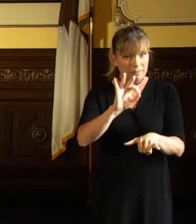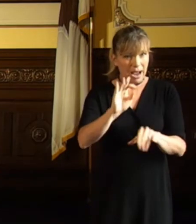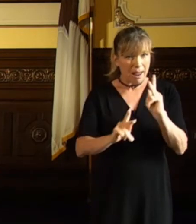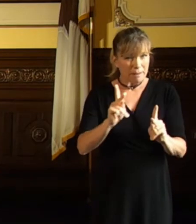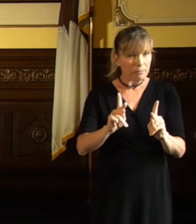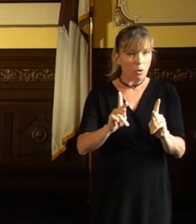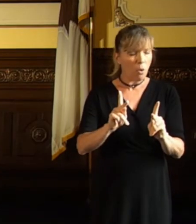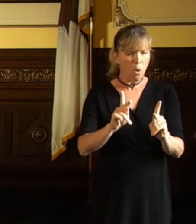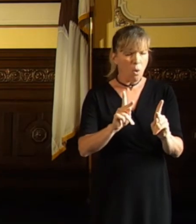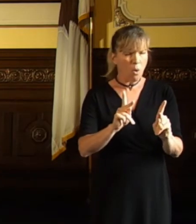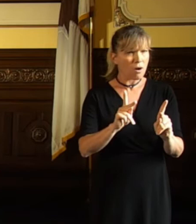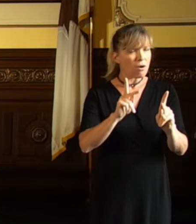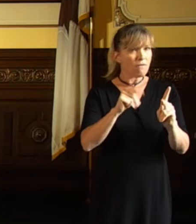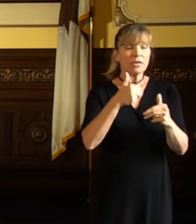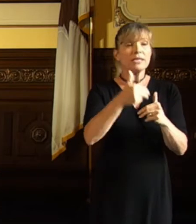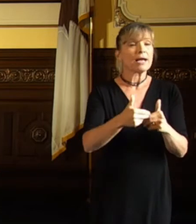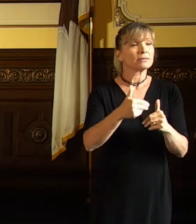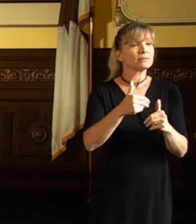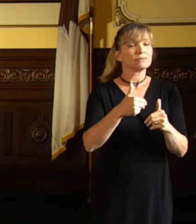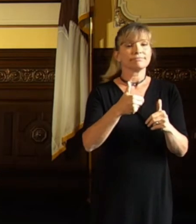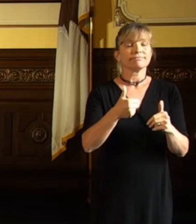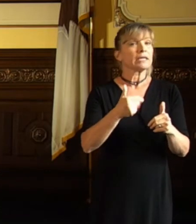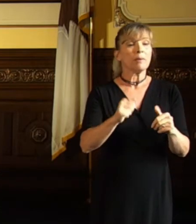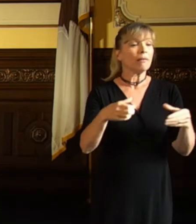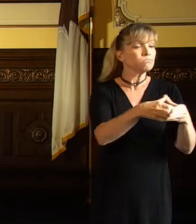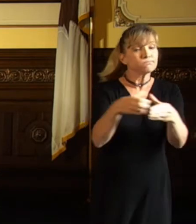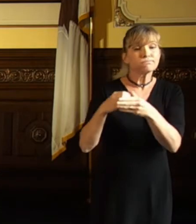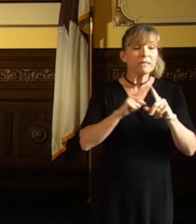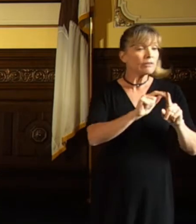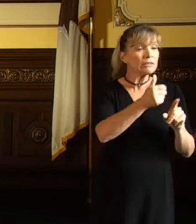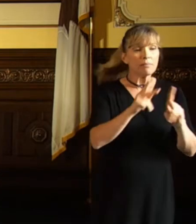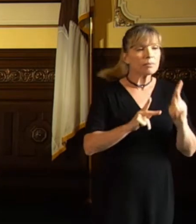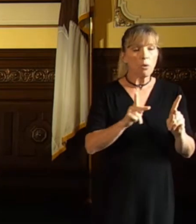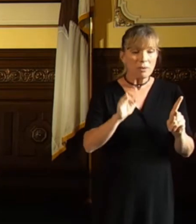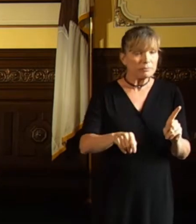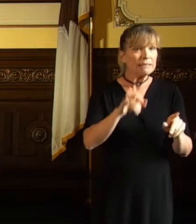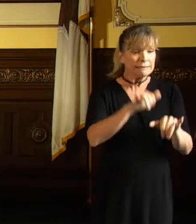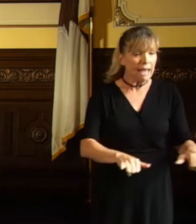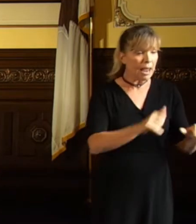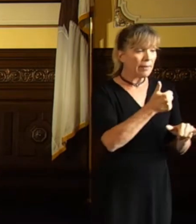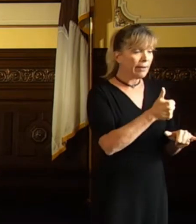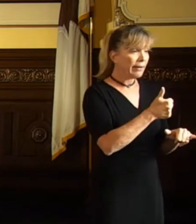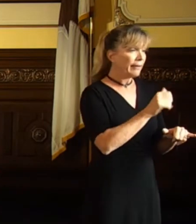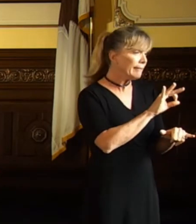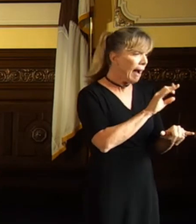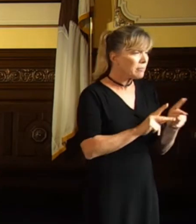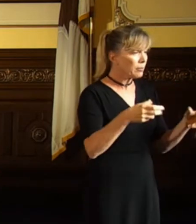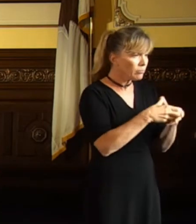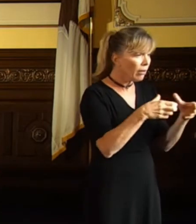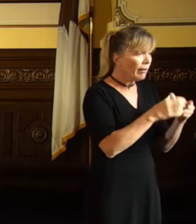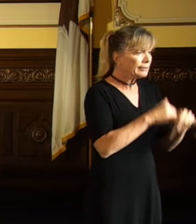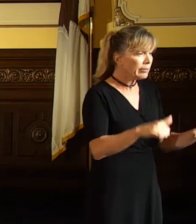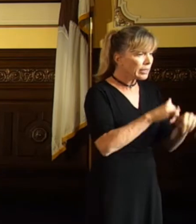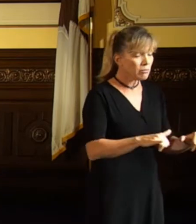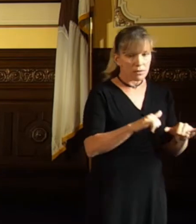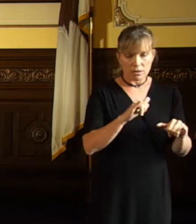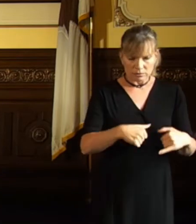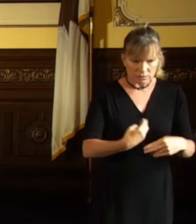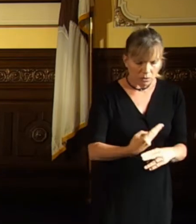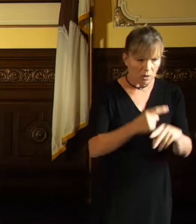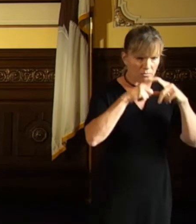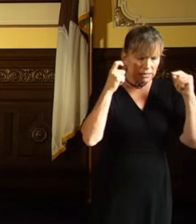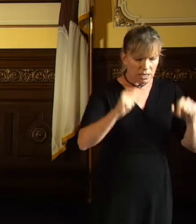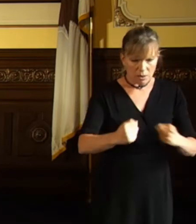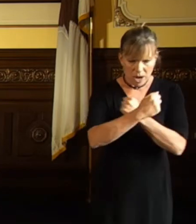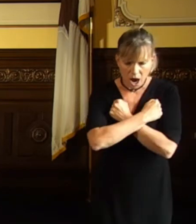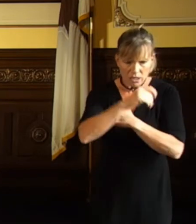where we're allowed to gather with 10 people or more, does it have to be the same 9 people? Do we need to still wear masks? Can people